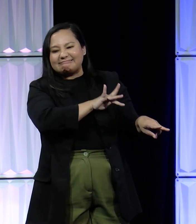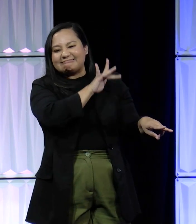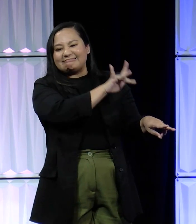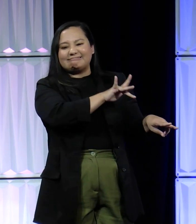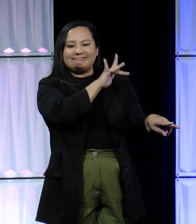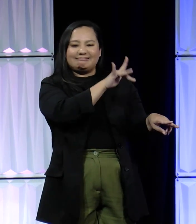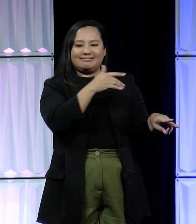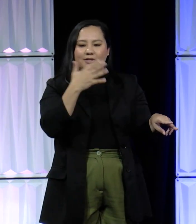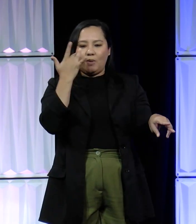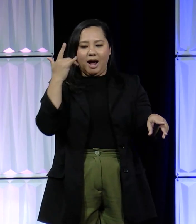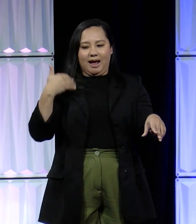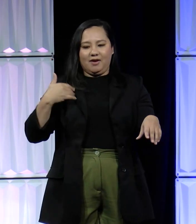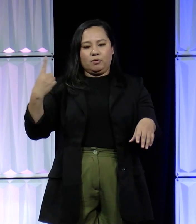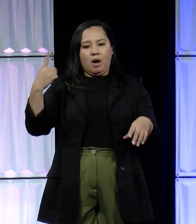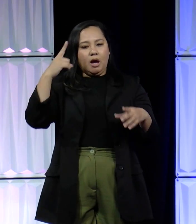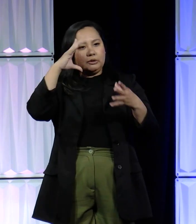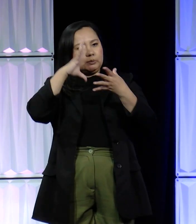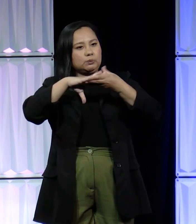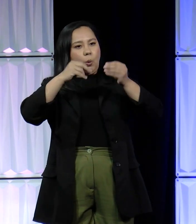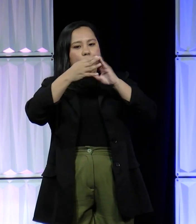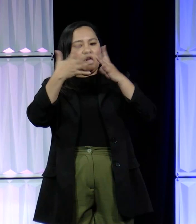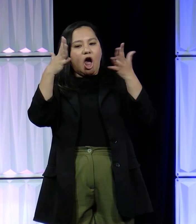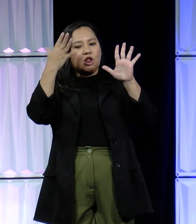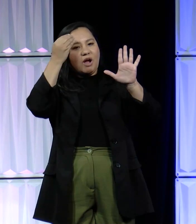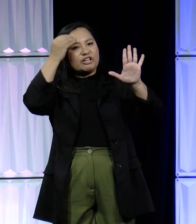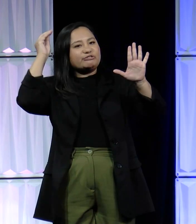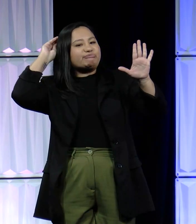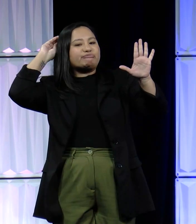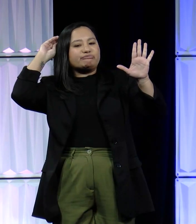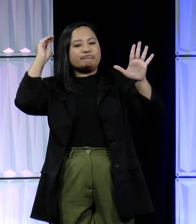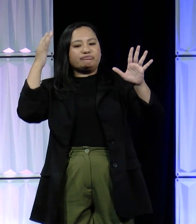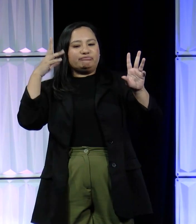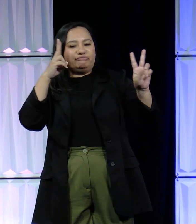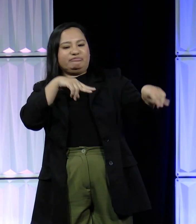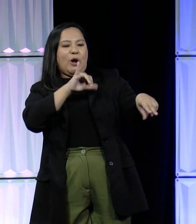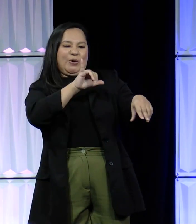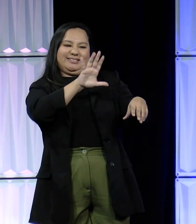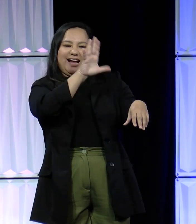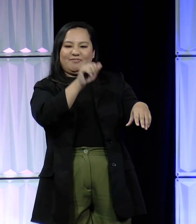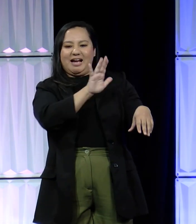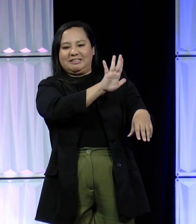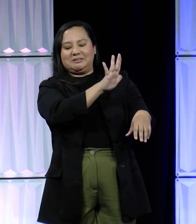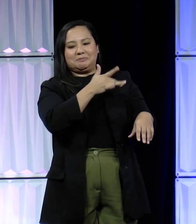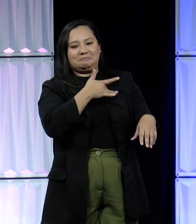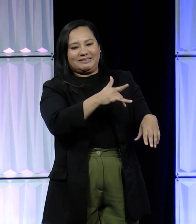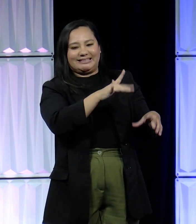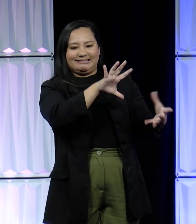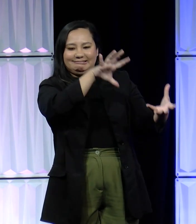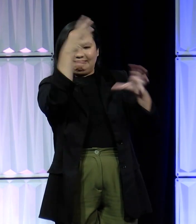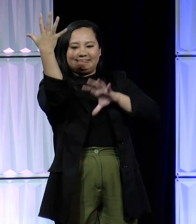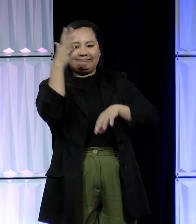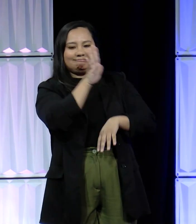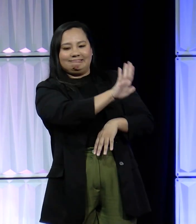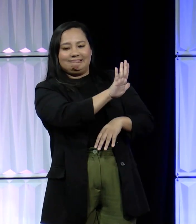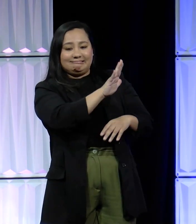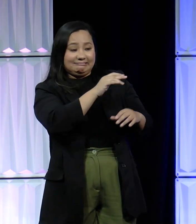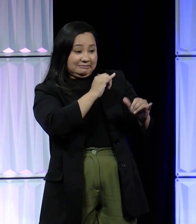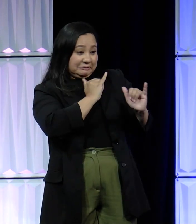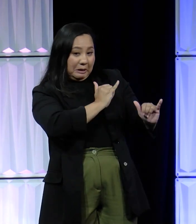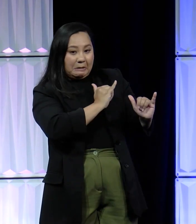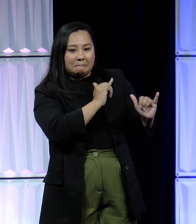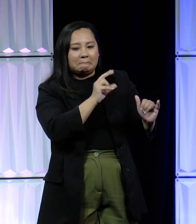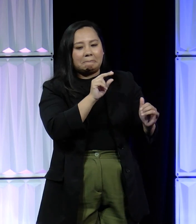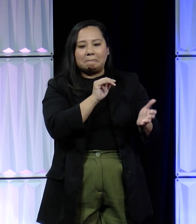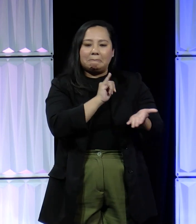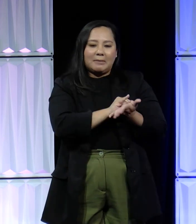Africa, a single story of catastrophe. In this single story, there was no possibility of Africans being similar to her in